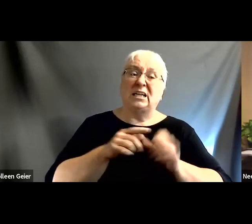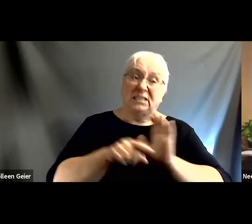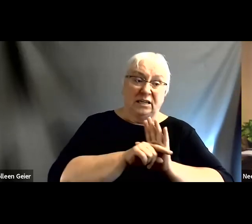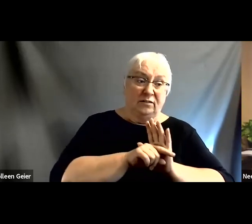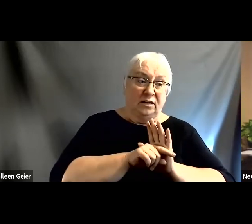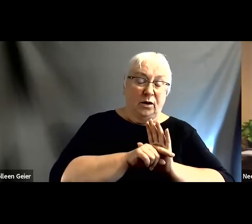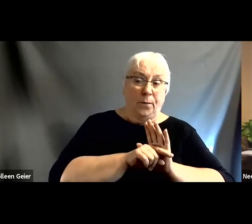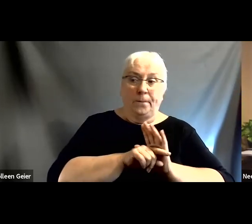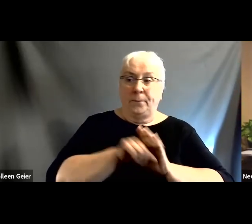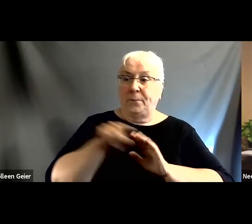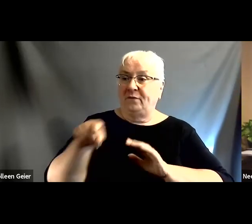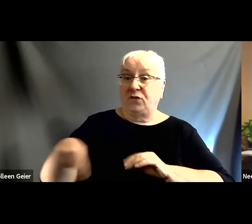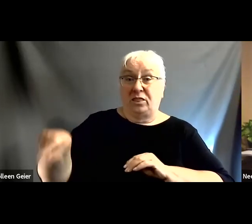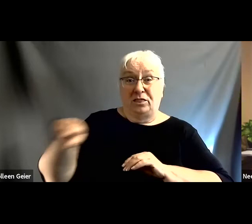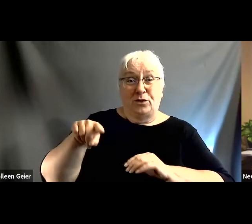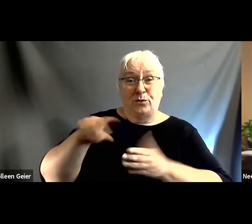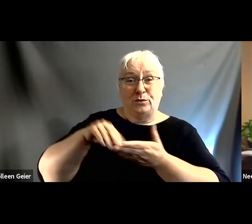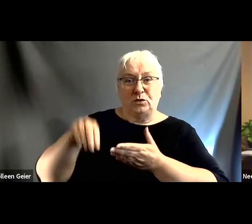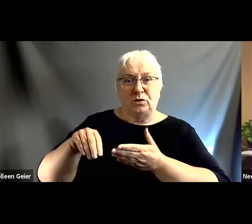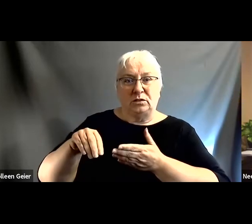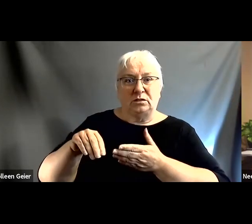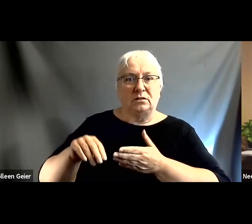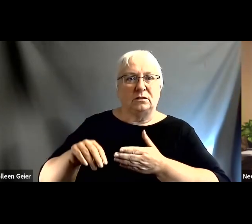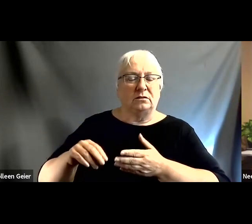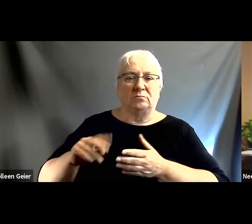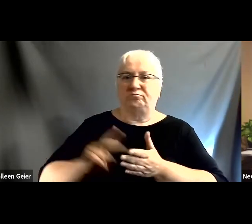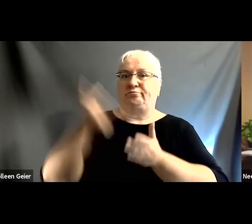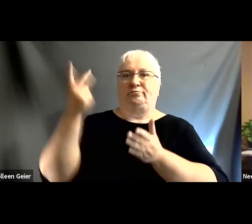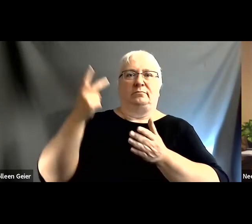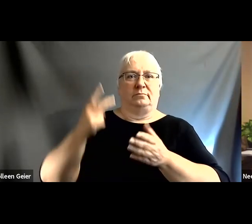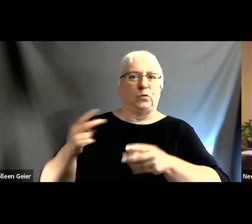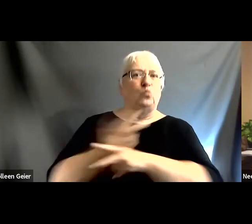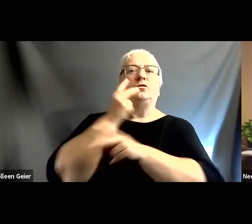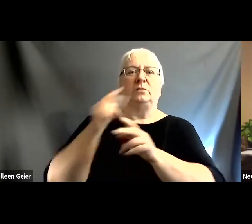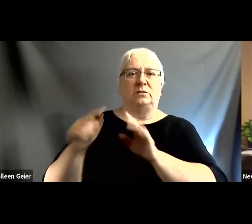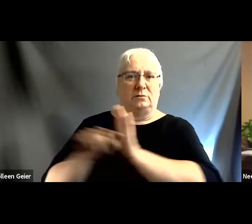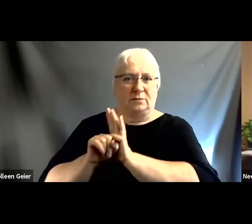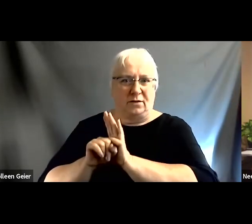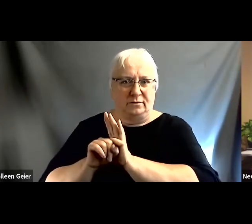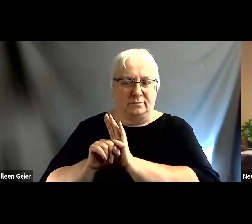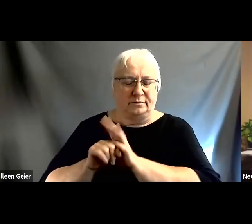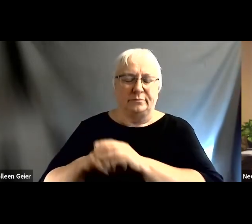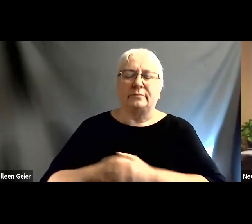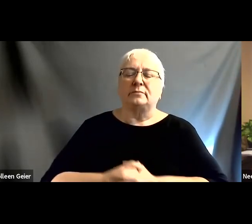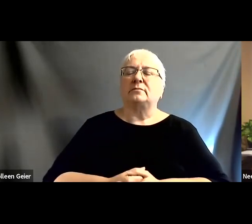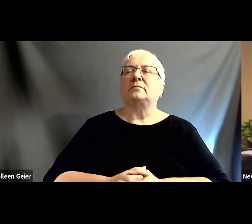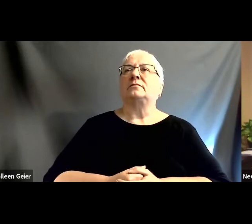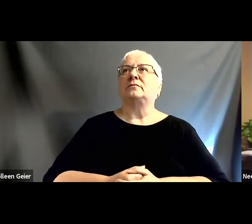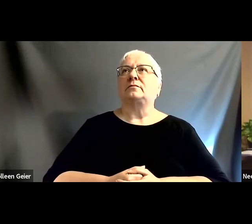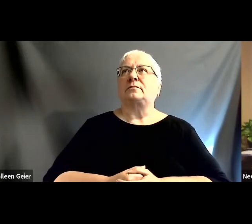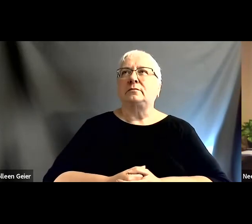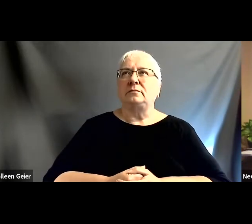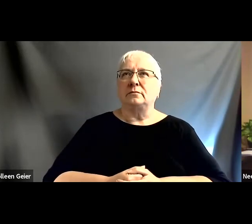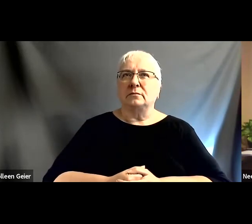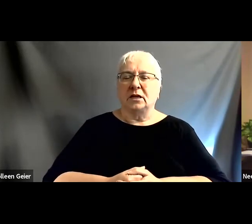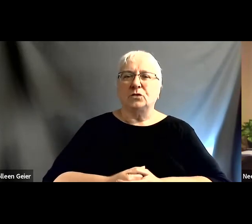is something that needs to be looked at. That brings me to this whole discussion